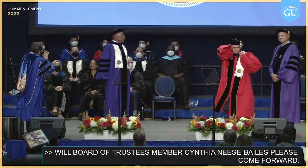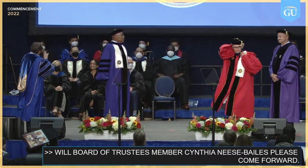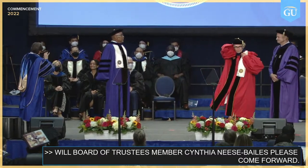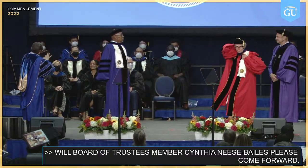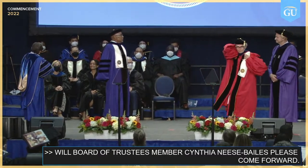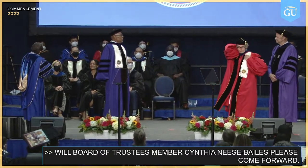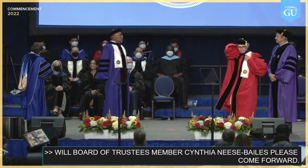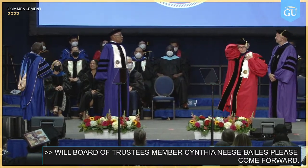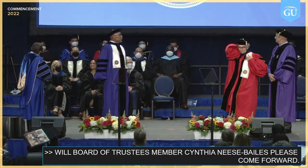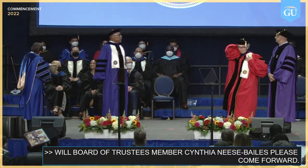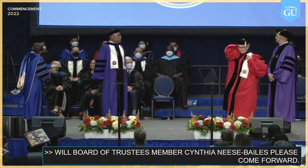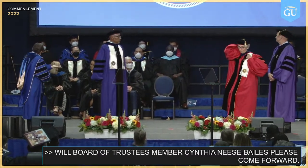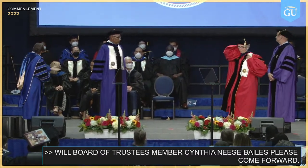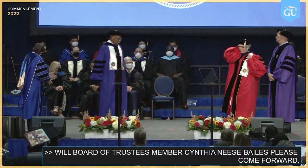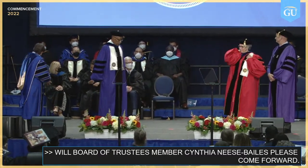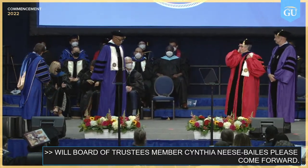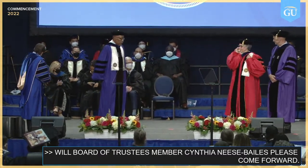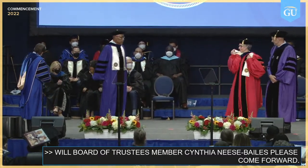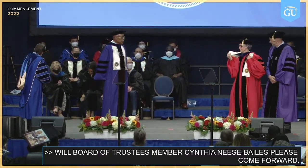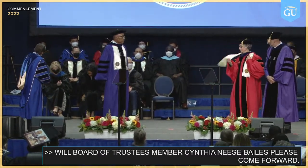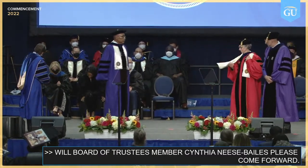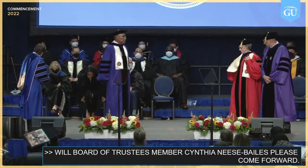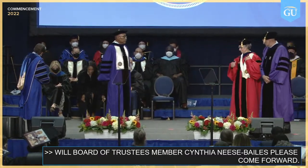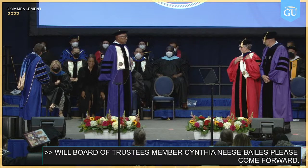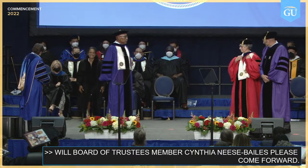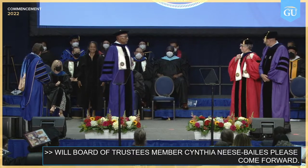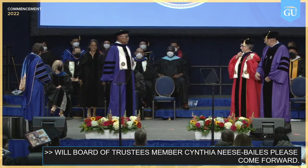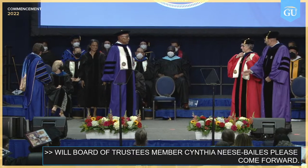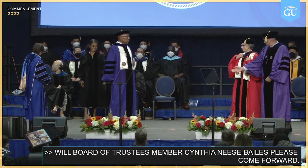And would Lauren Ridloff also please come forward?